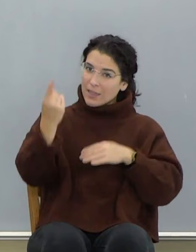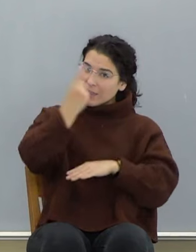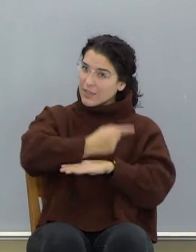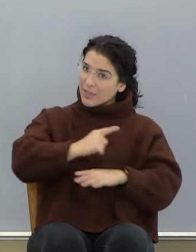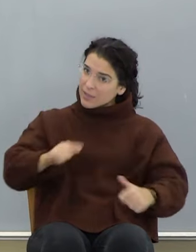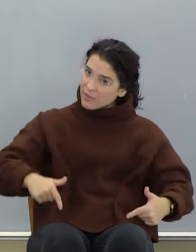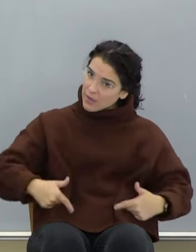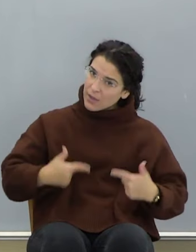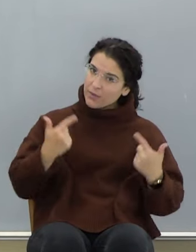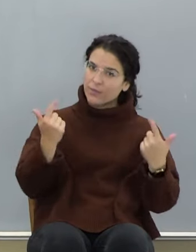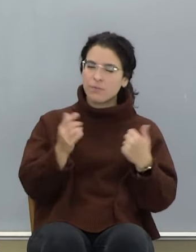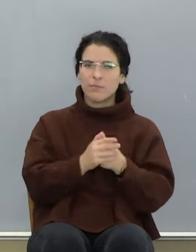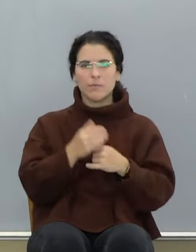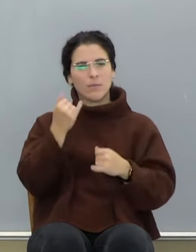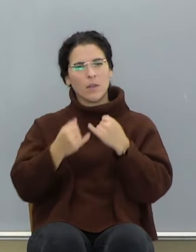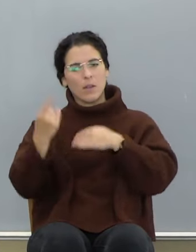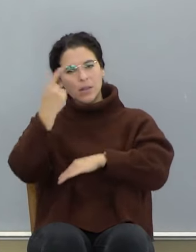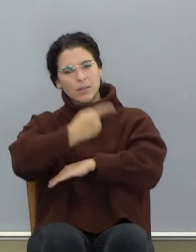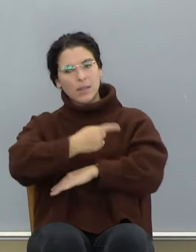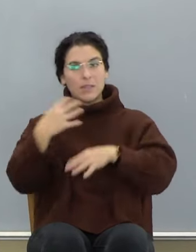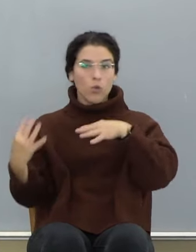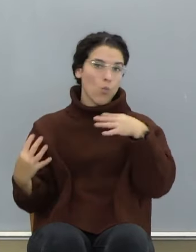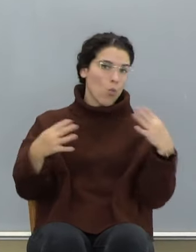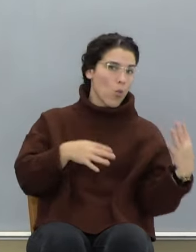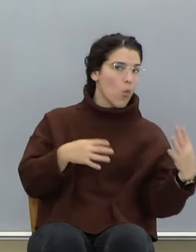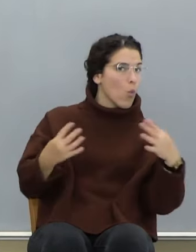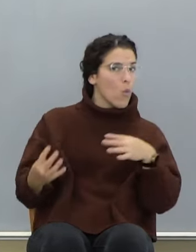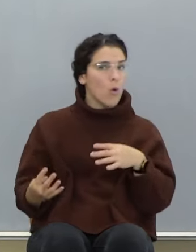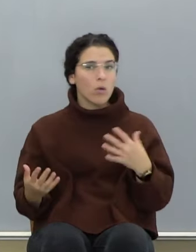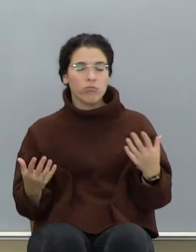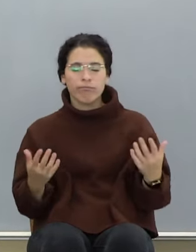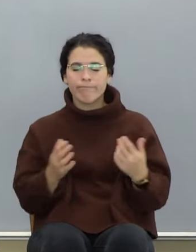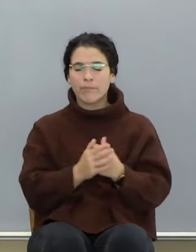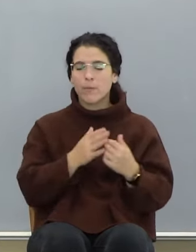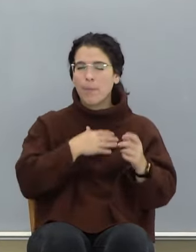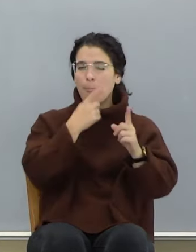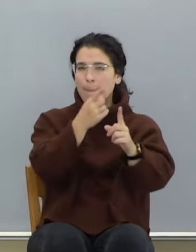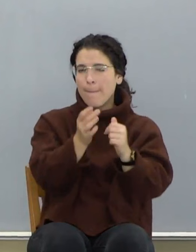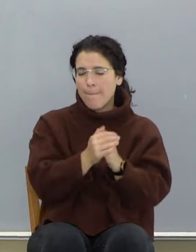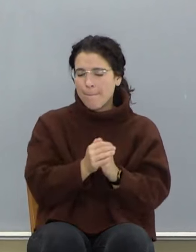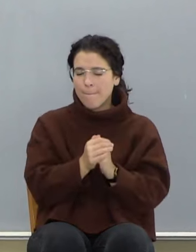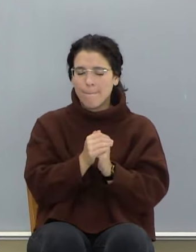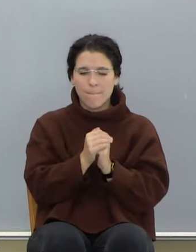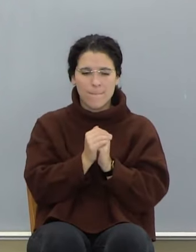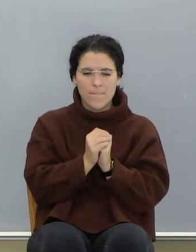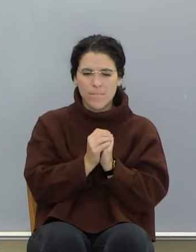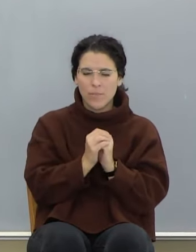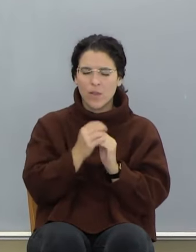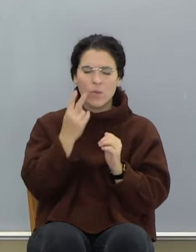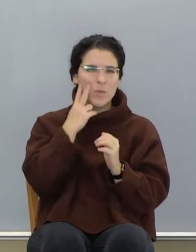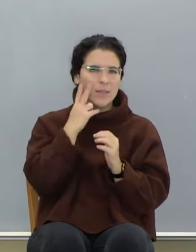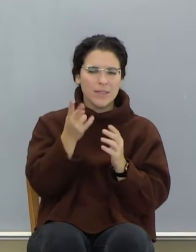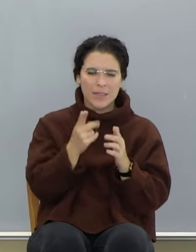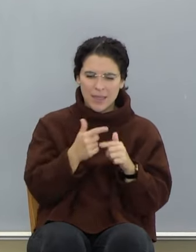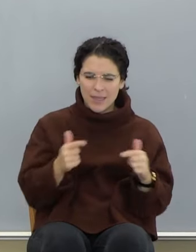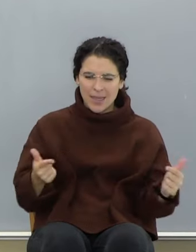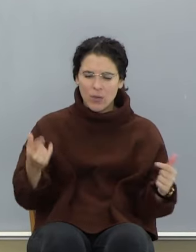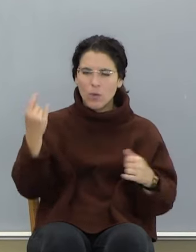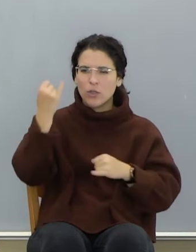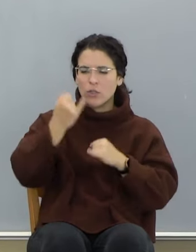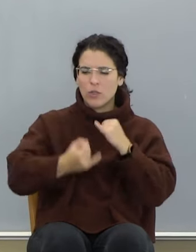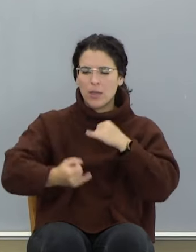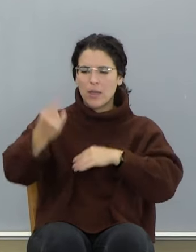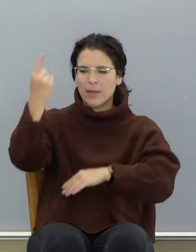life. The last days of war. So what I'm getting at is, okay, we run across the language last